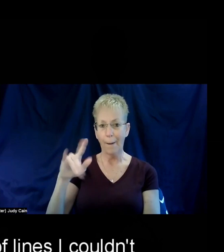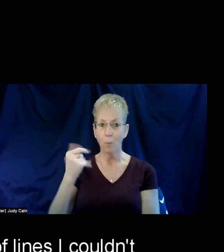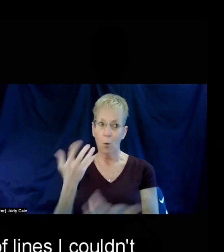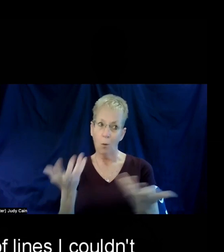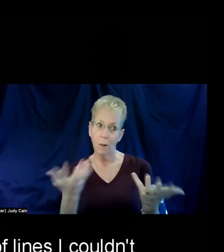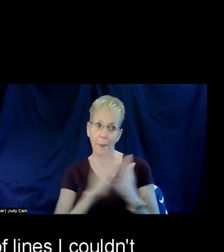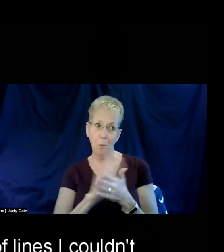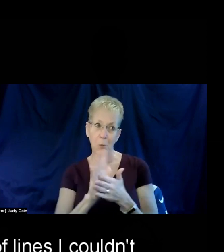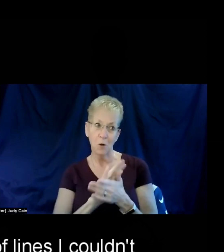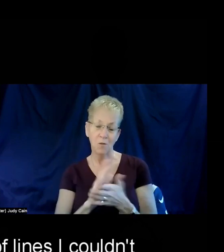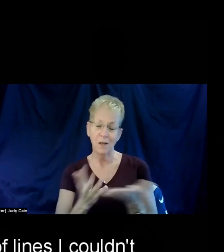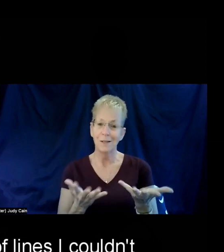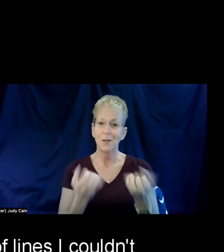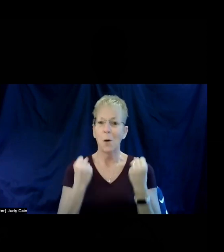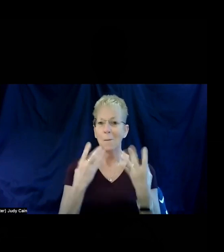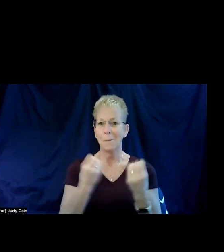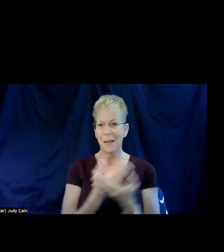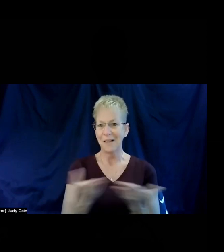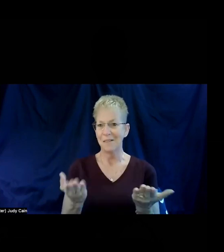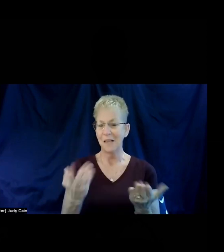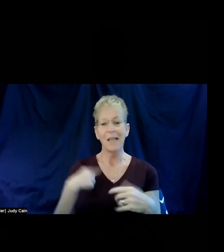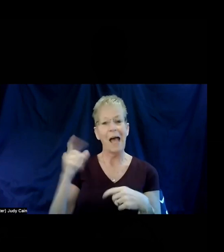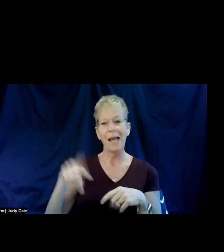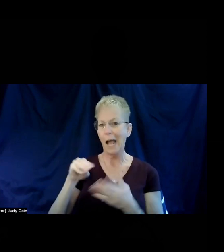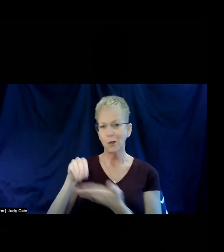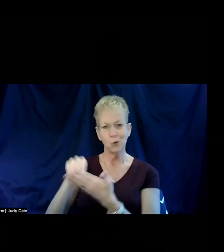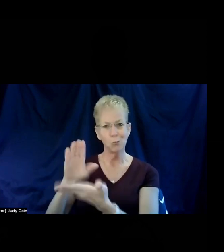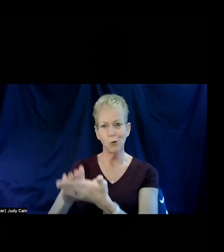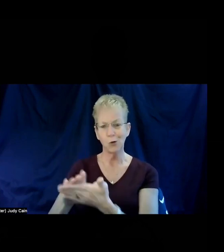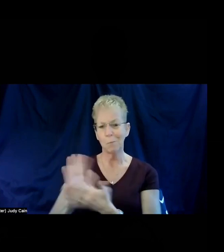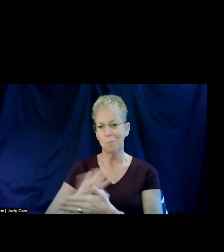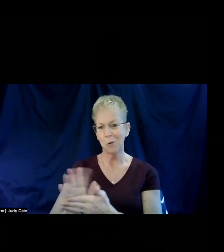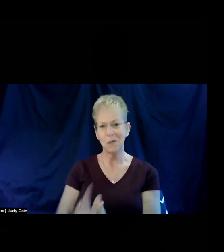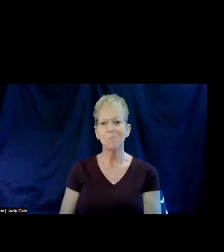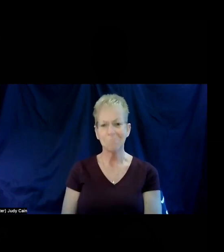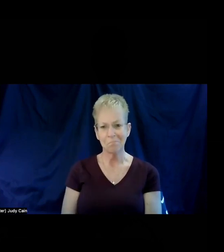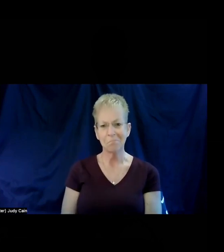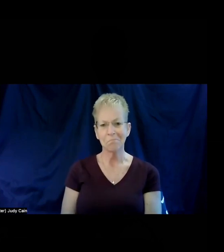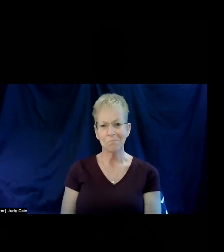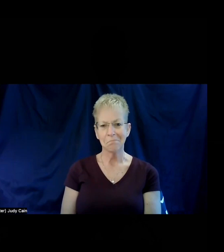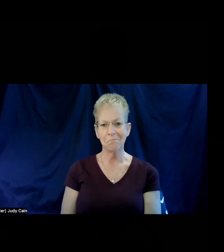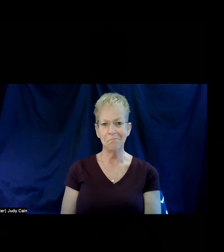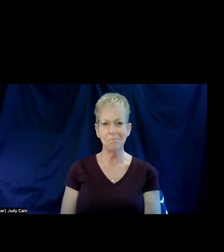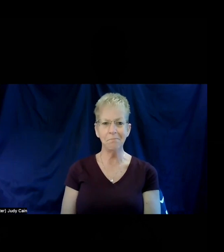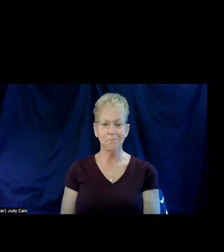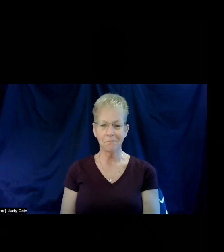So there were a lot of lines I couldn't resist putting in. So he was a lot of fun to write with.